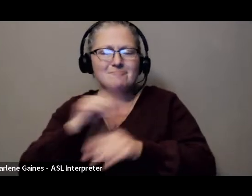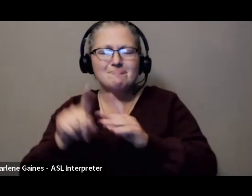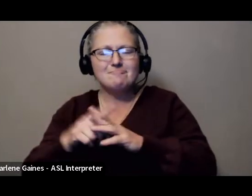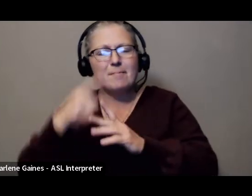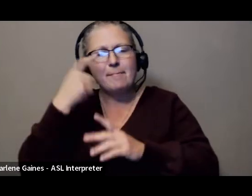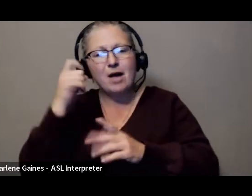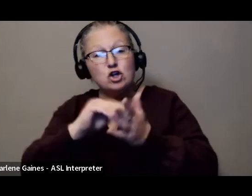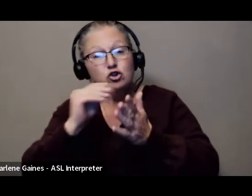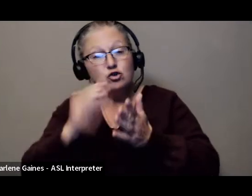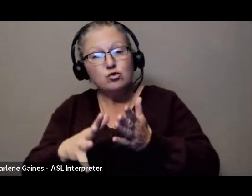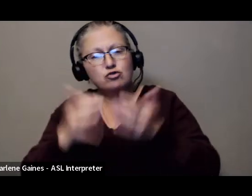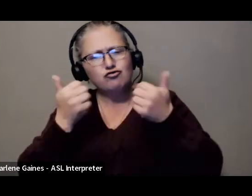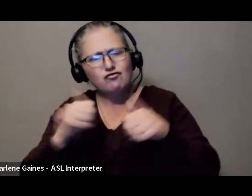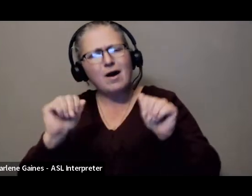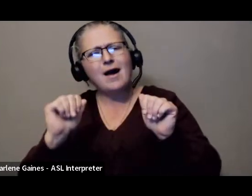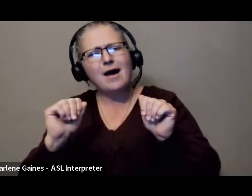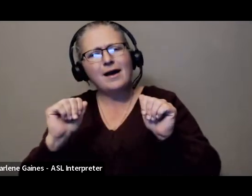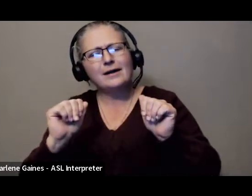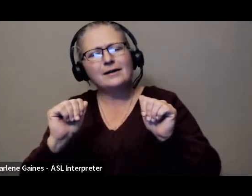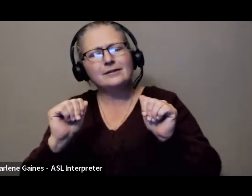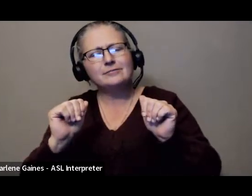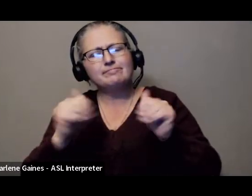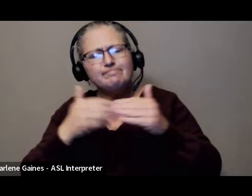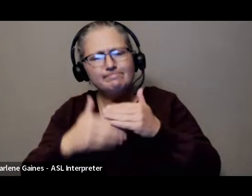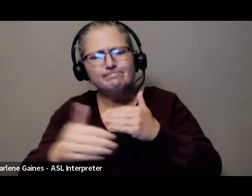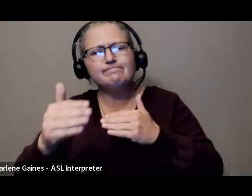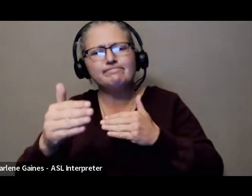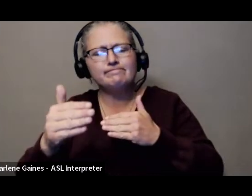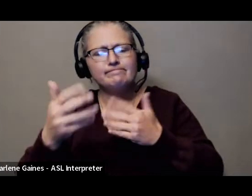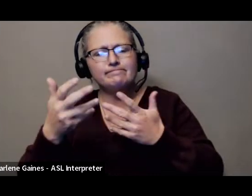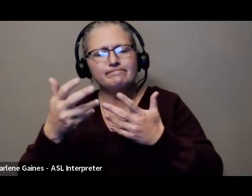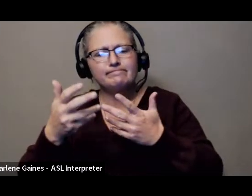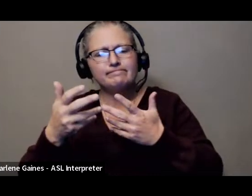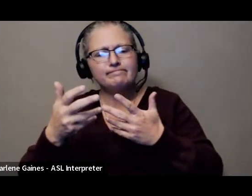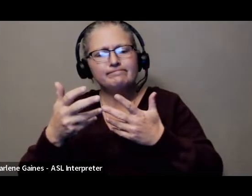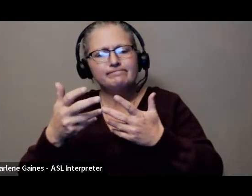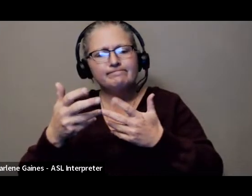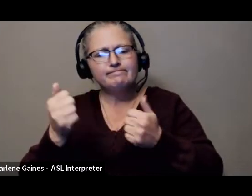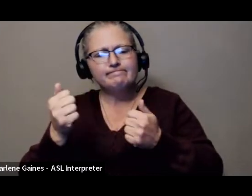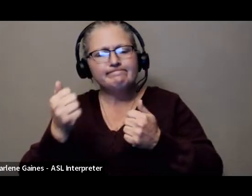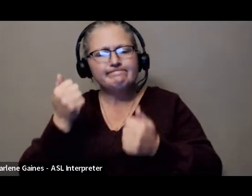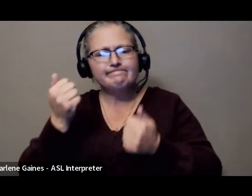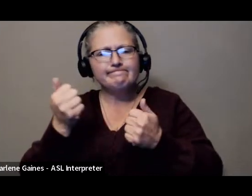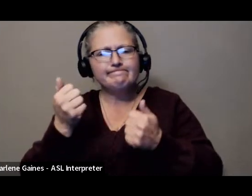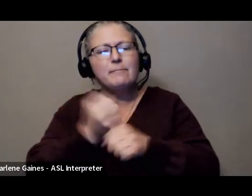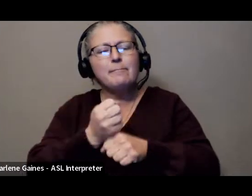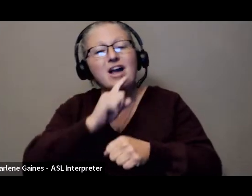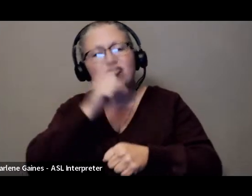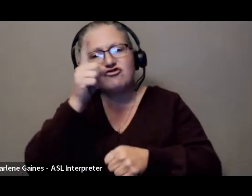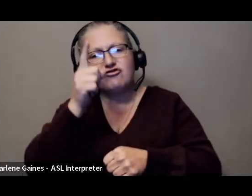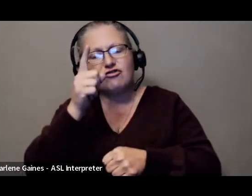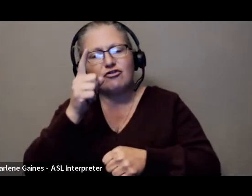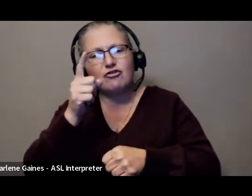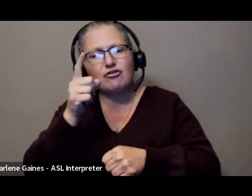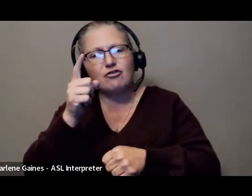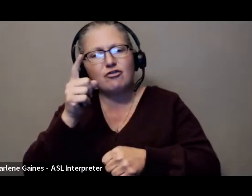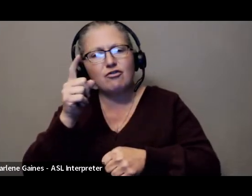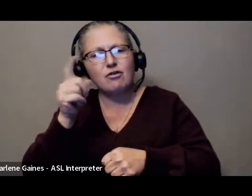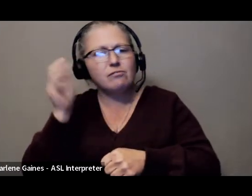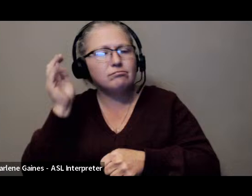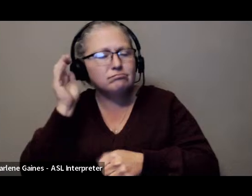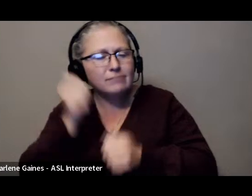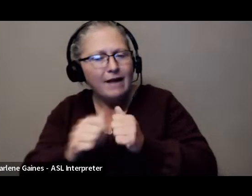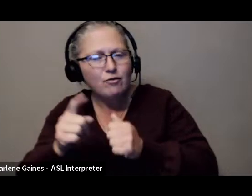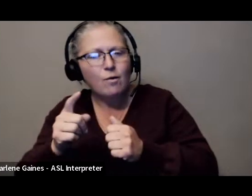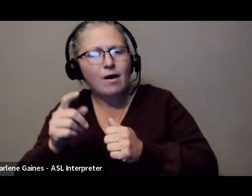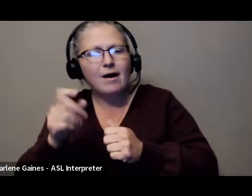our students are really trying to put forward just making sure that everybody's heard, making sure that